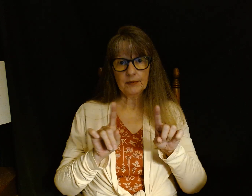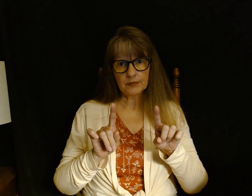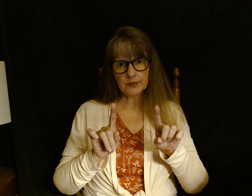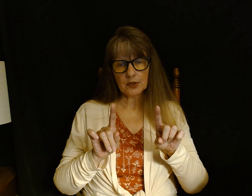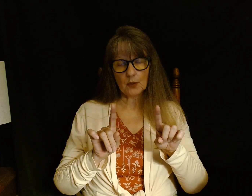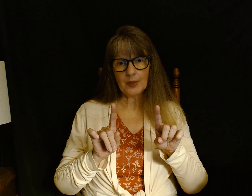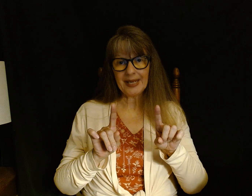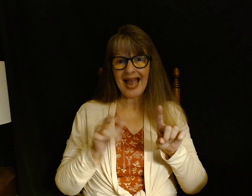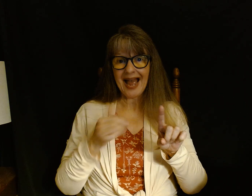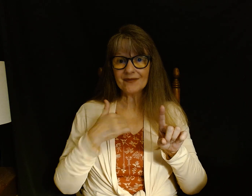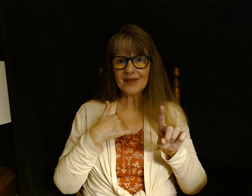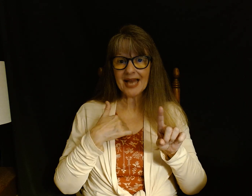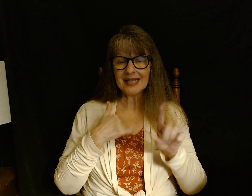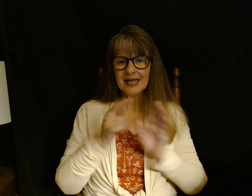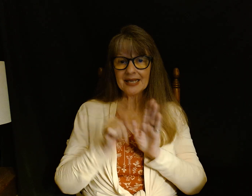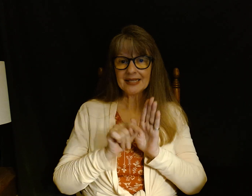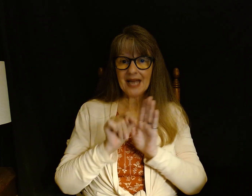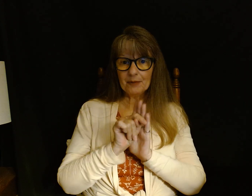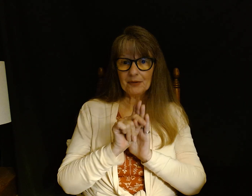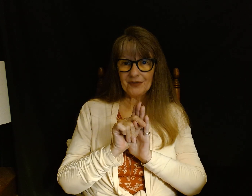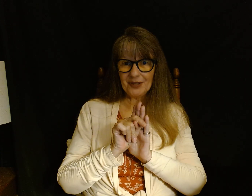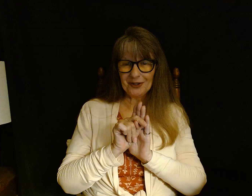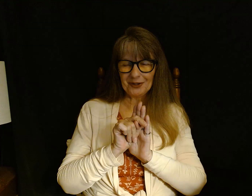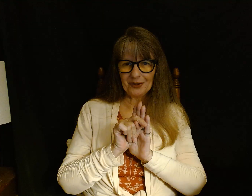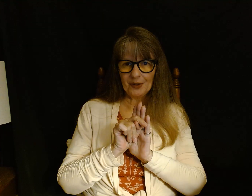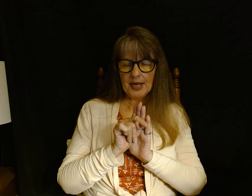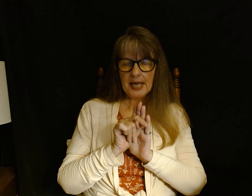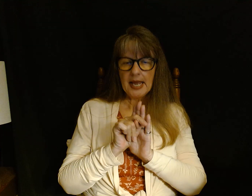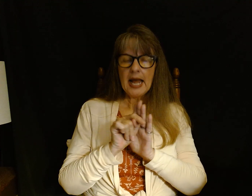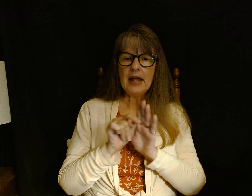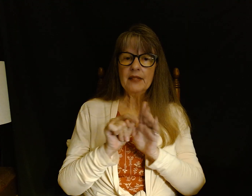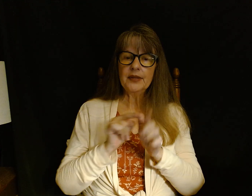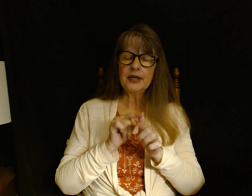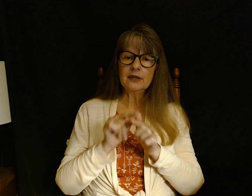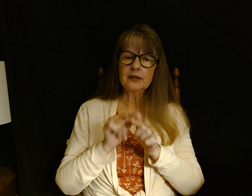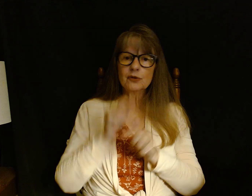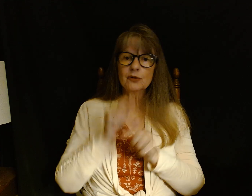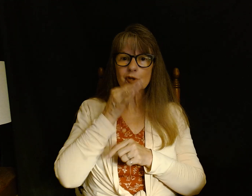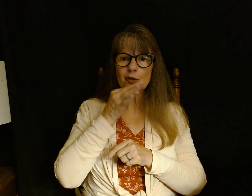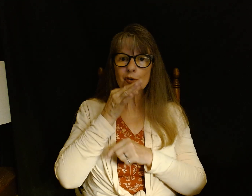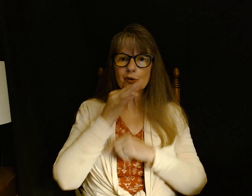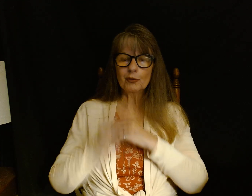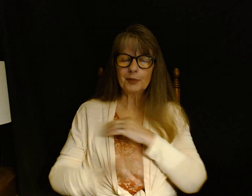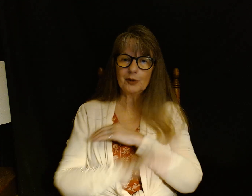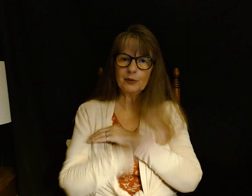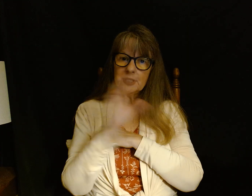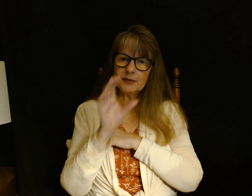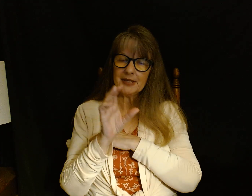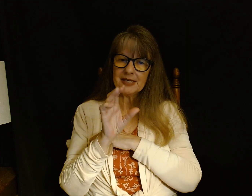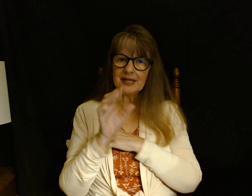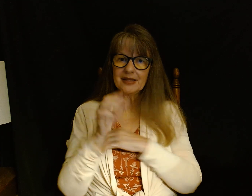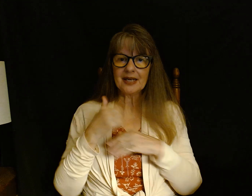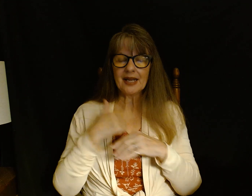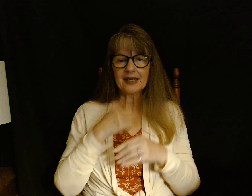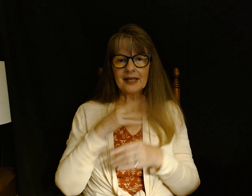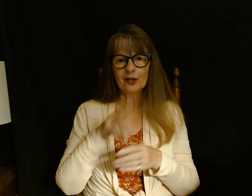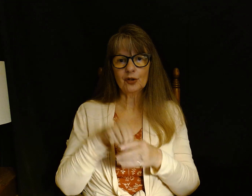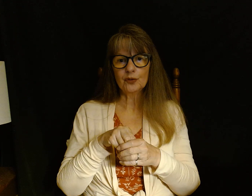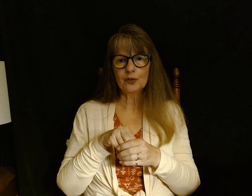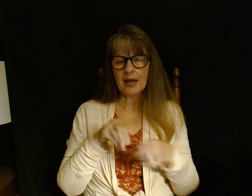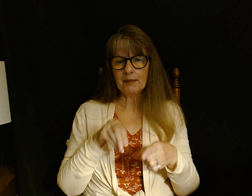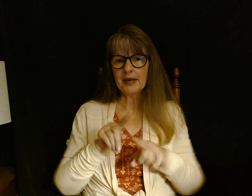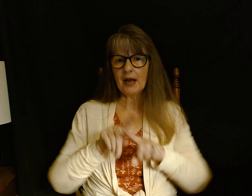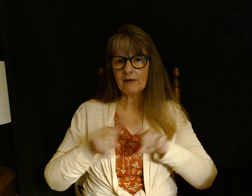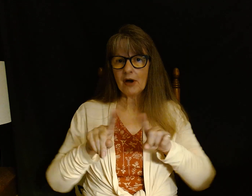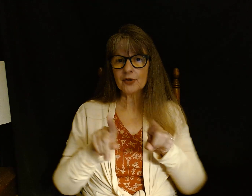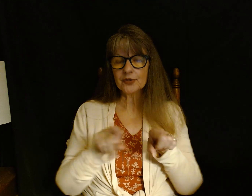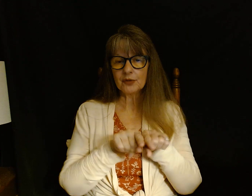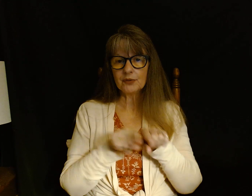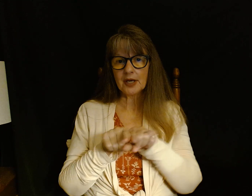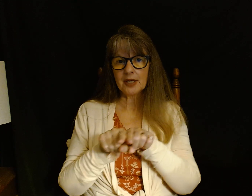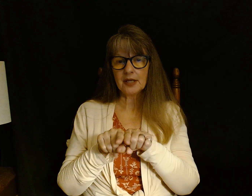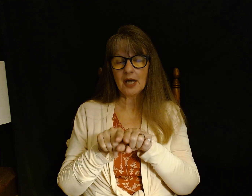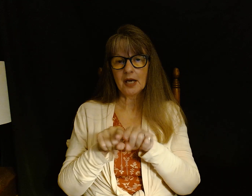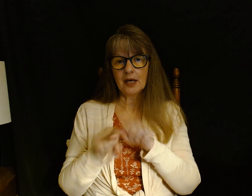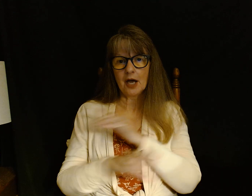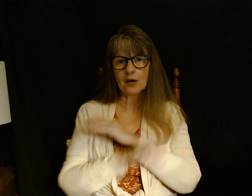So we have that time of year. And then soon it will be Christmas, and then I can include that. But I've also done a